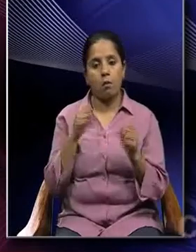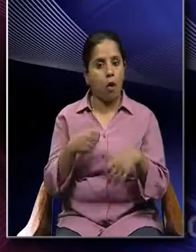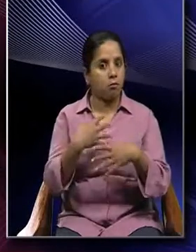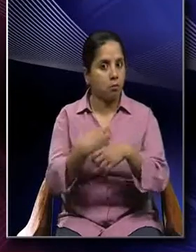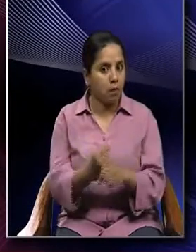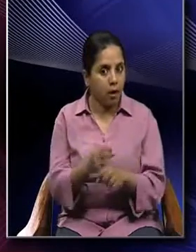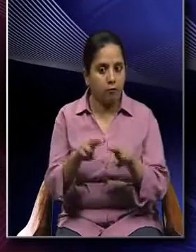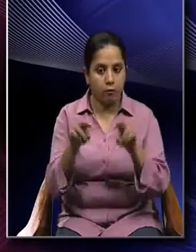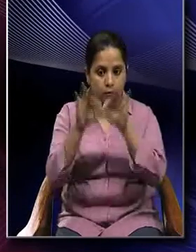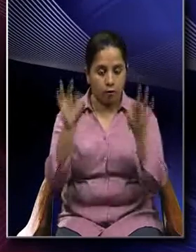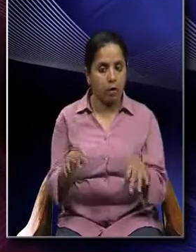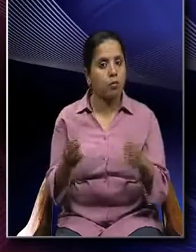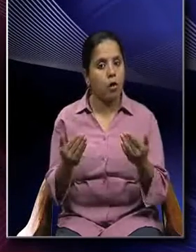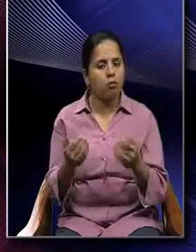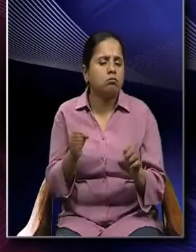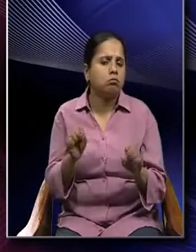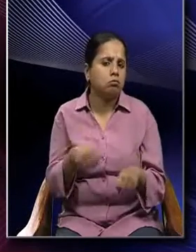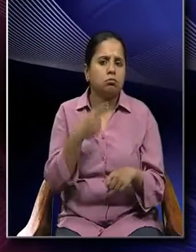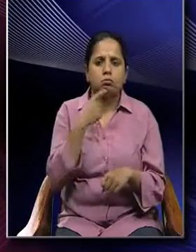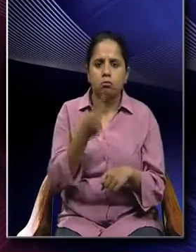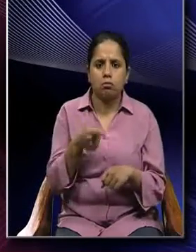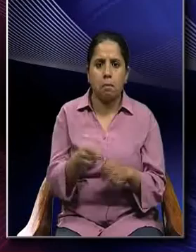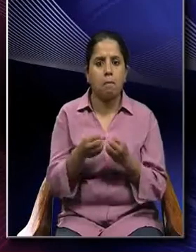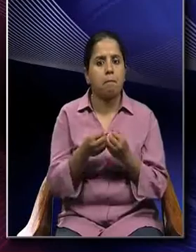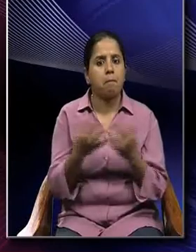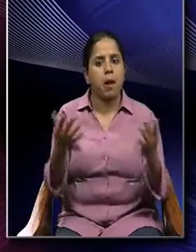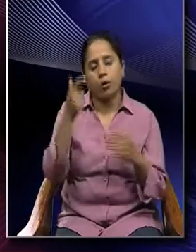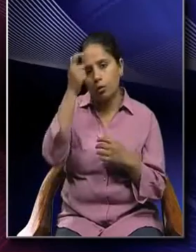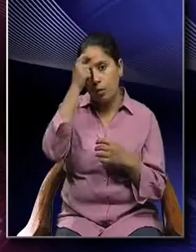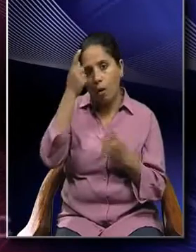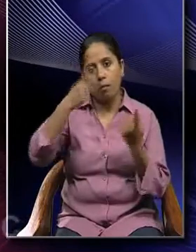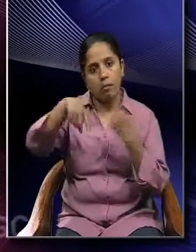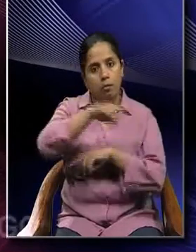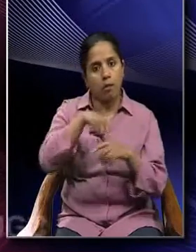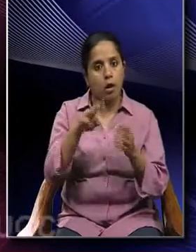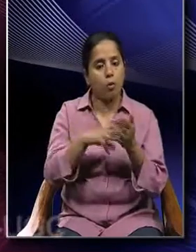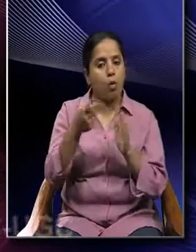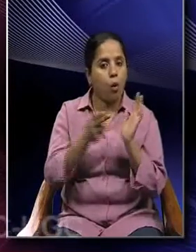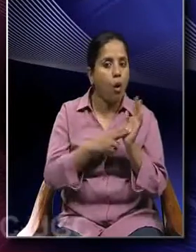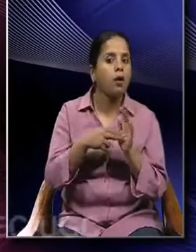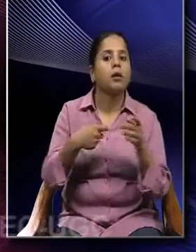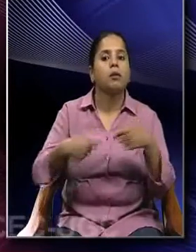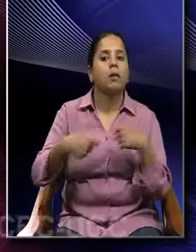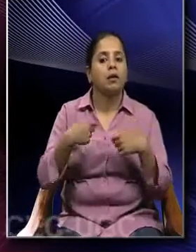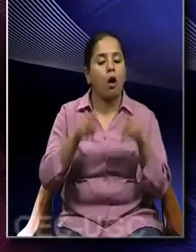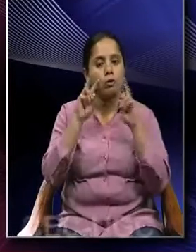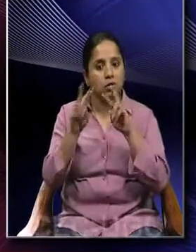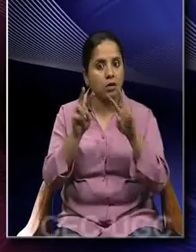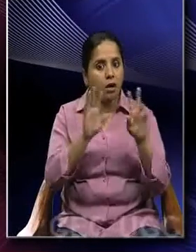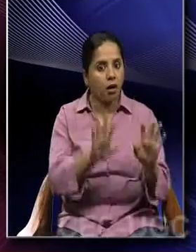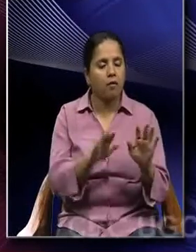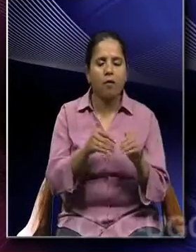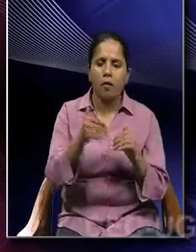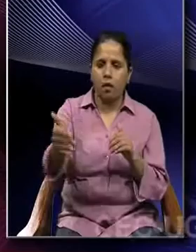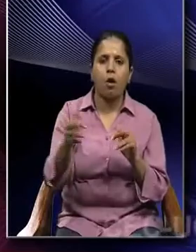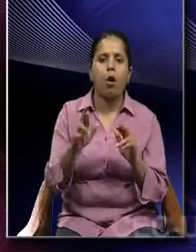of framework, then of course majority of the problems which modern business enterprises are witnessing, they are going to